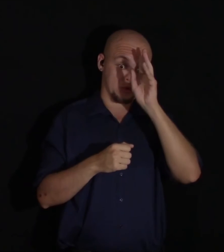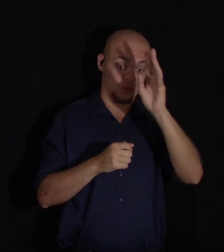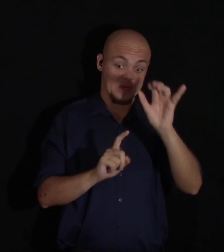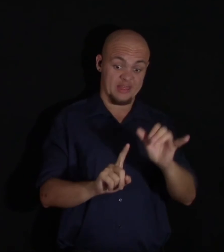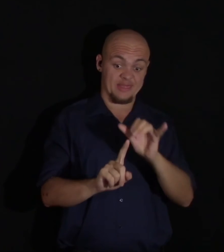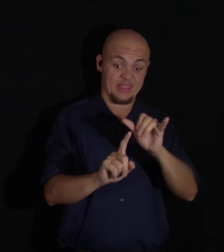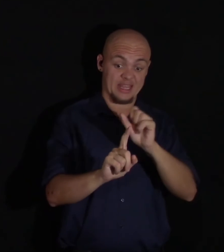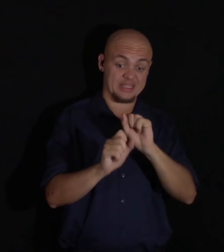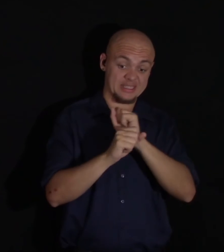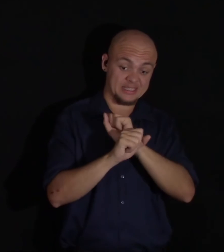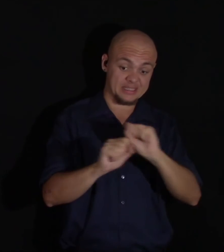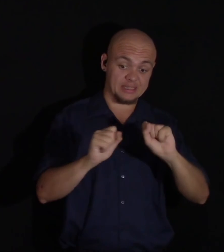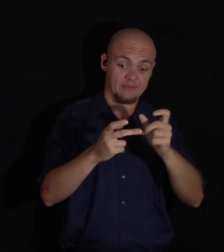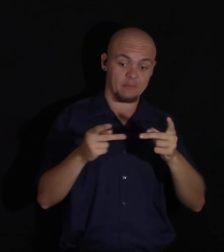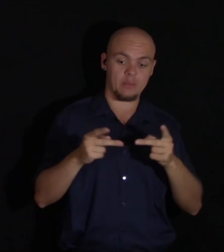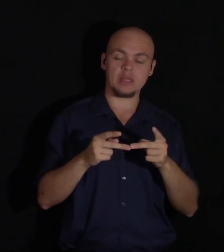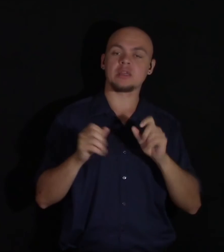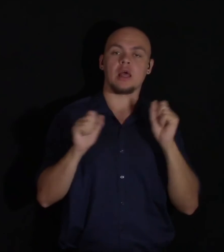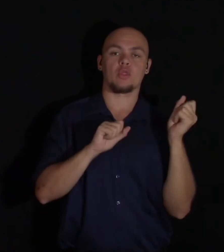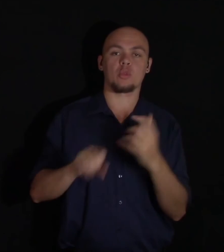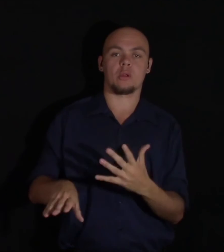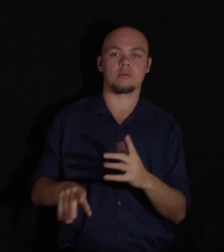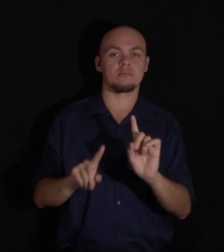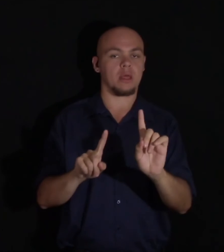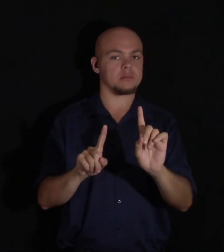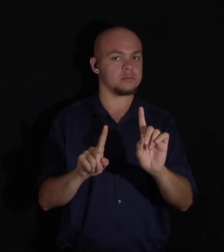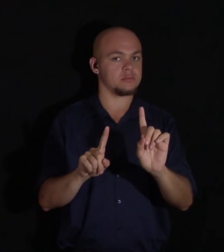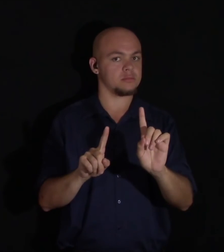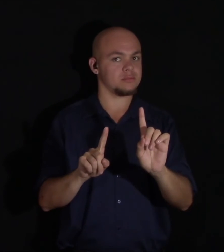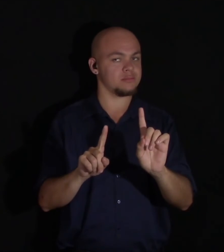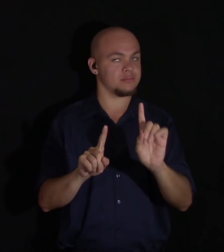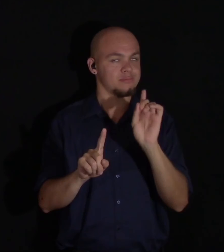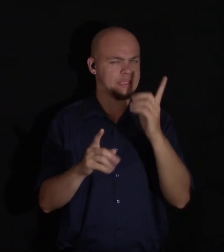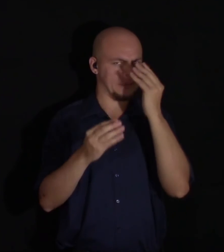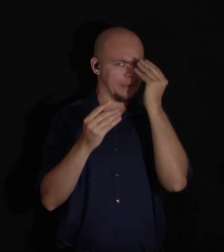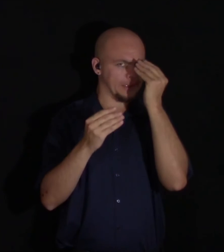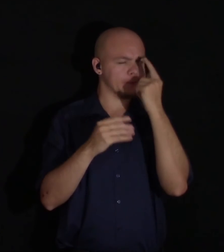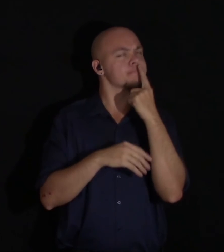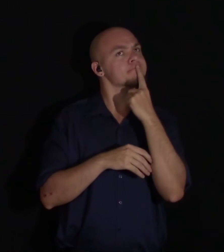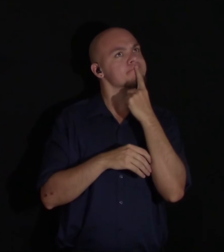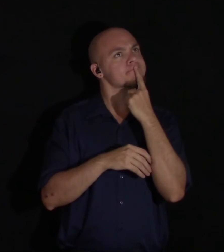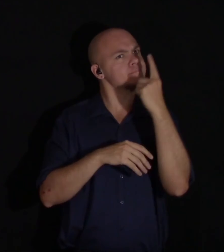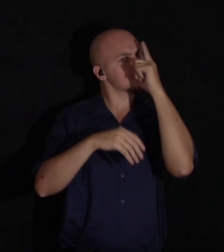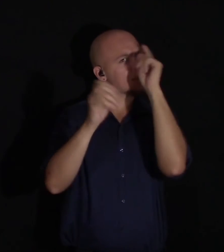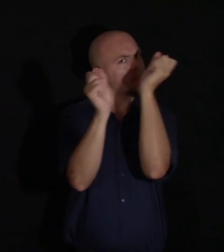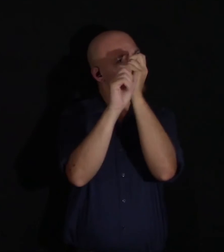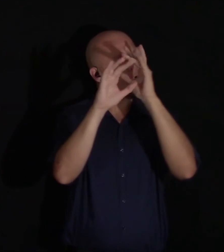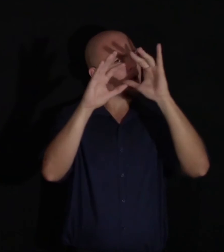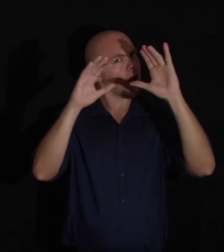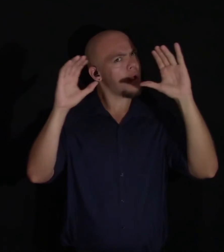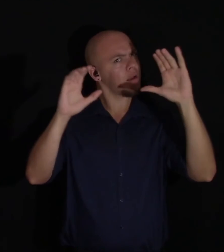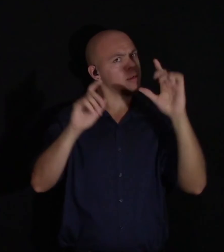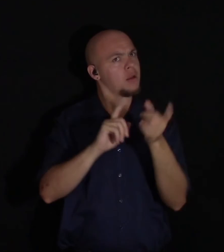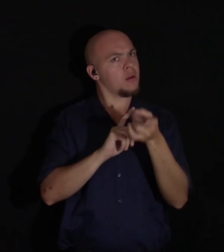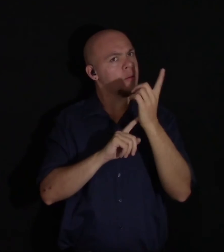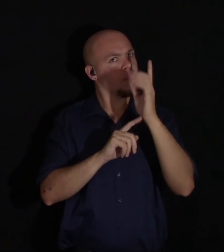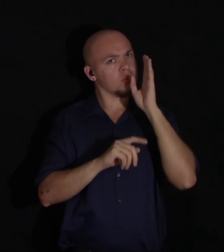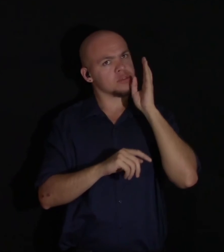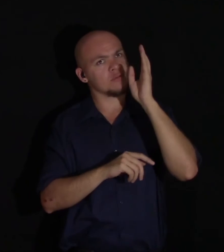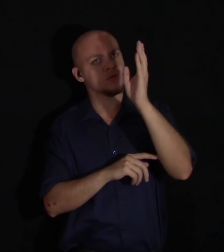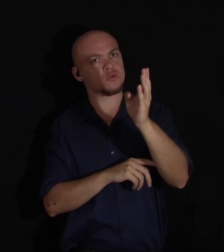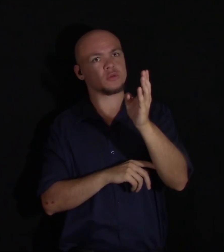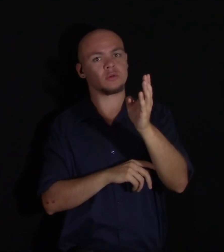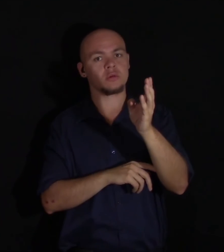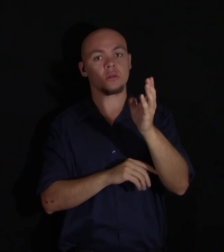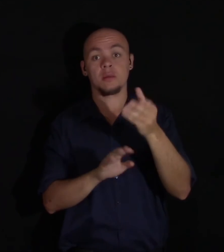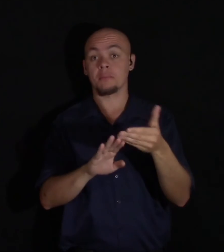that safe place. But then I started thinking, imagining not only moments ahead,